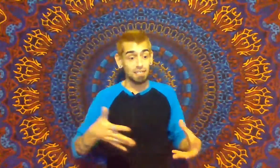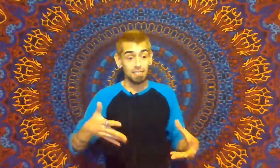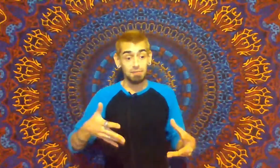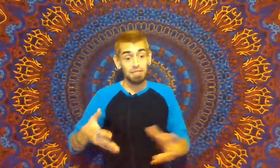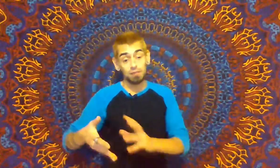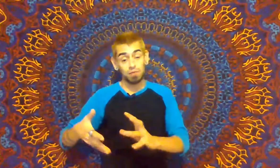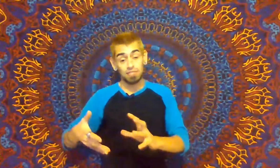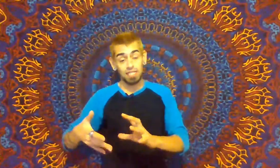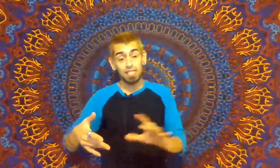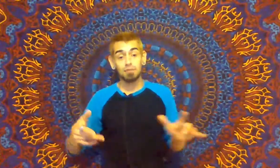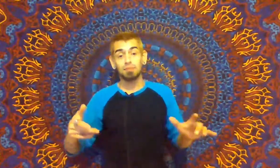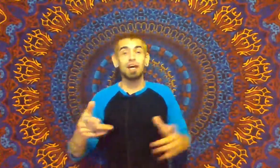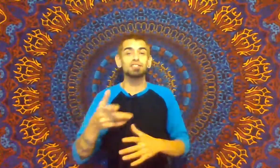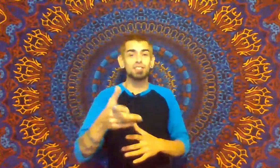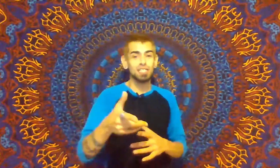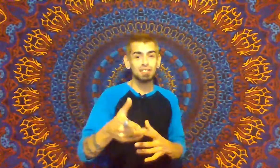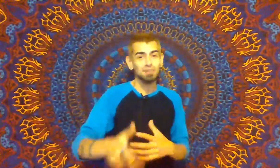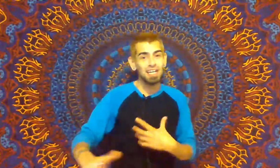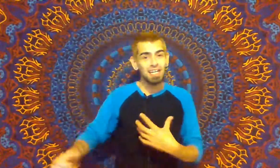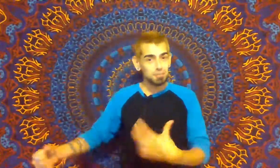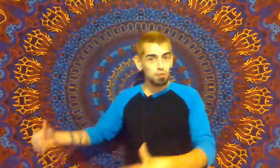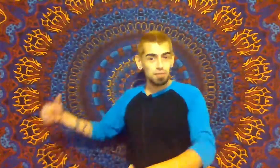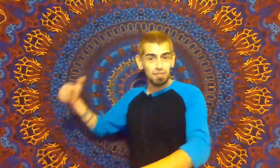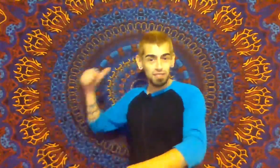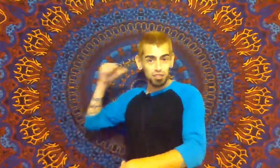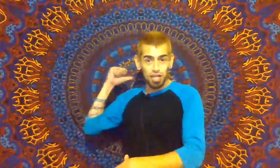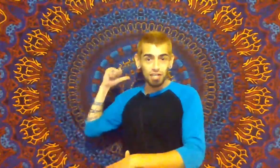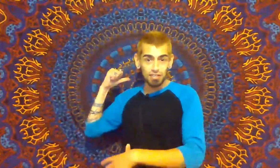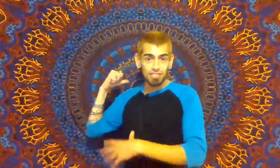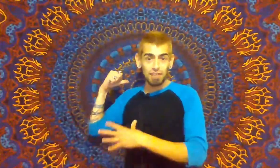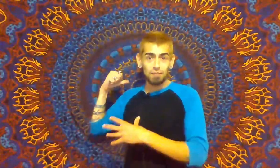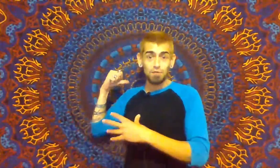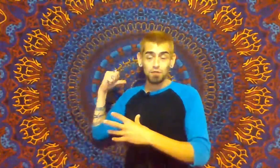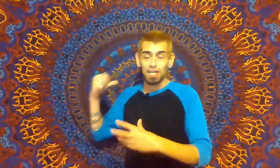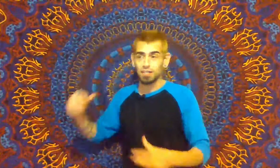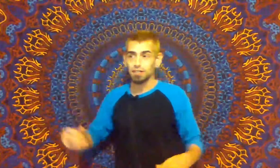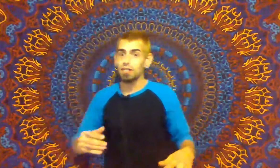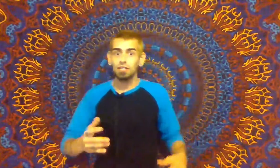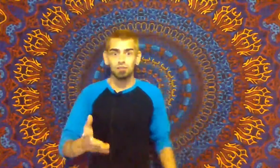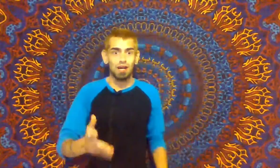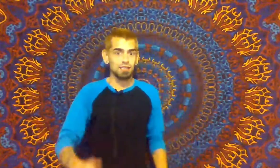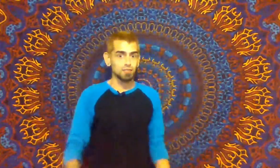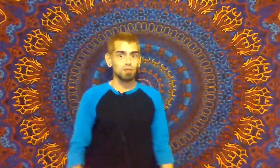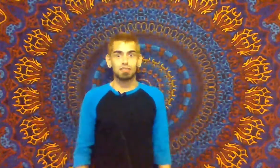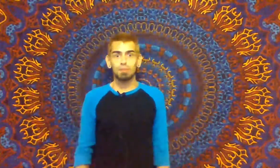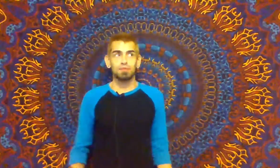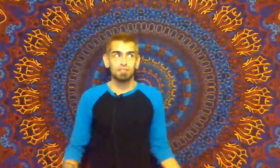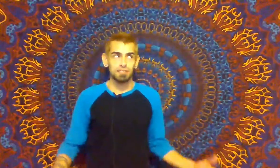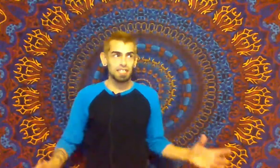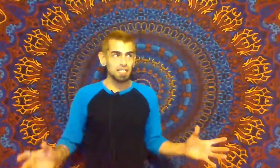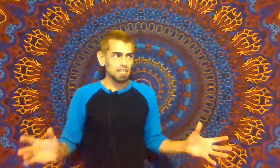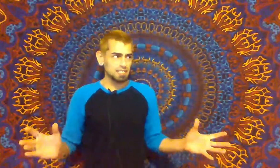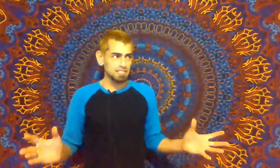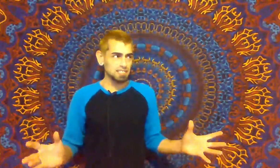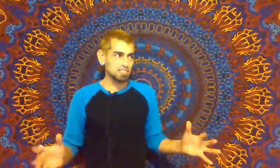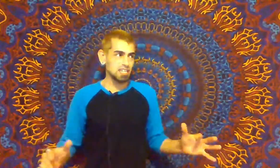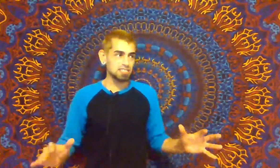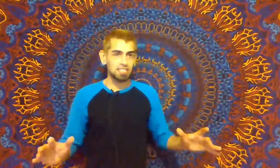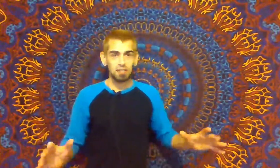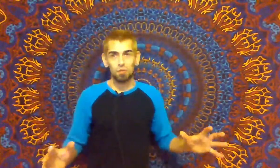him in. It wants to eat him, but not just eat him. It's putting him in the shell to save him for later. So Alex wakes up in this like disgusting